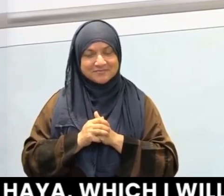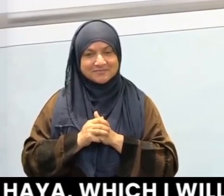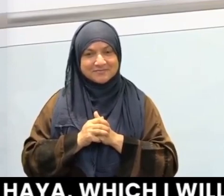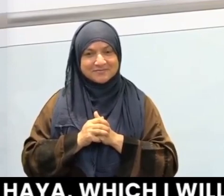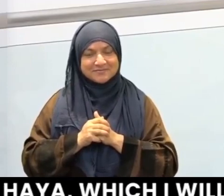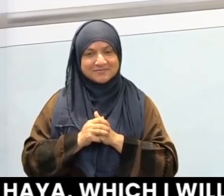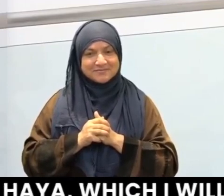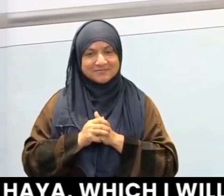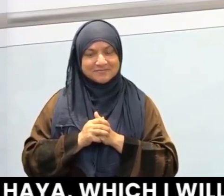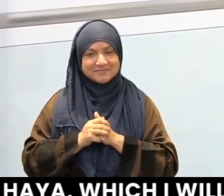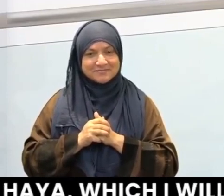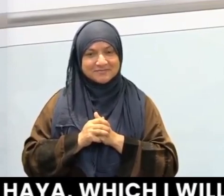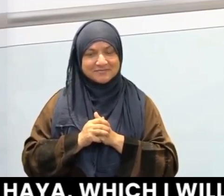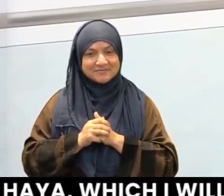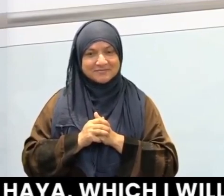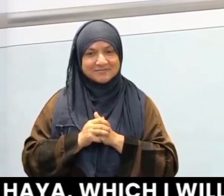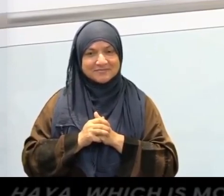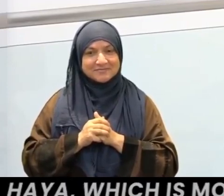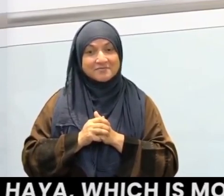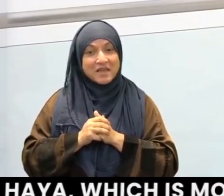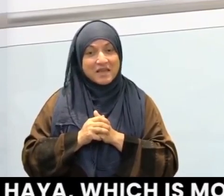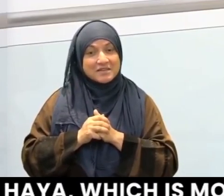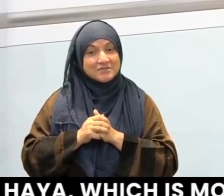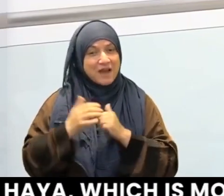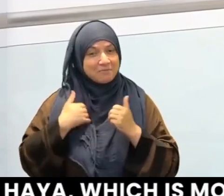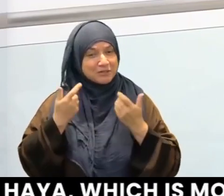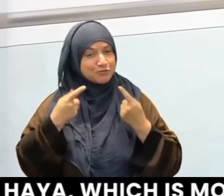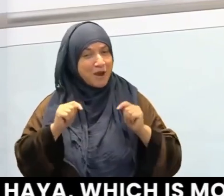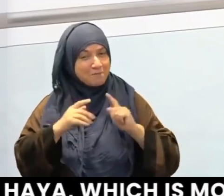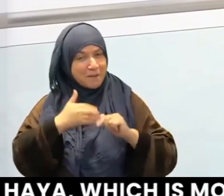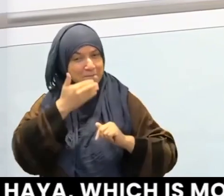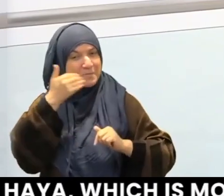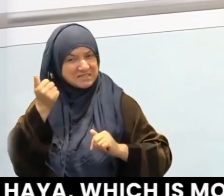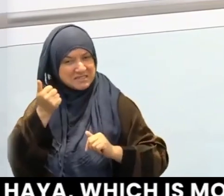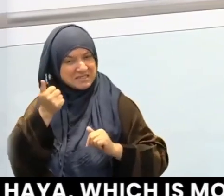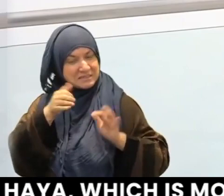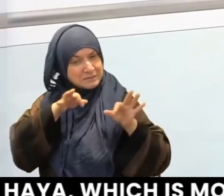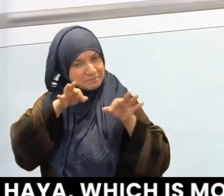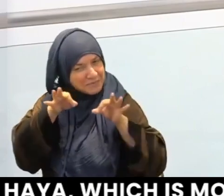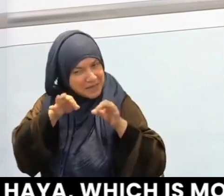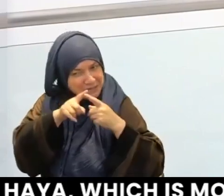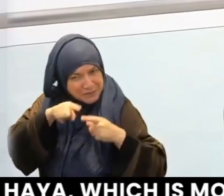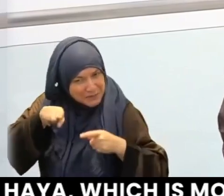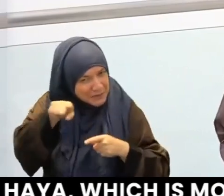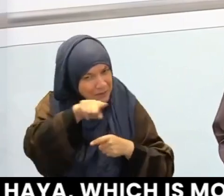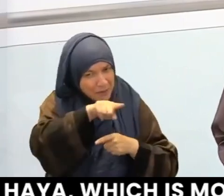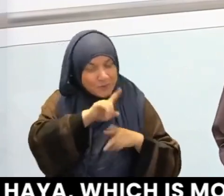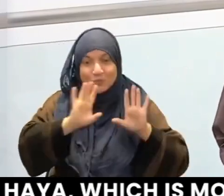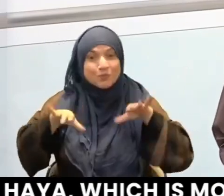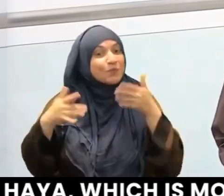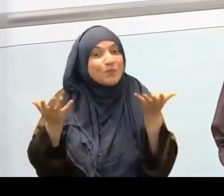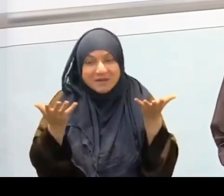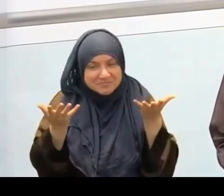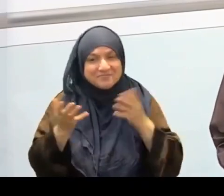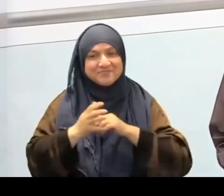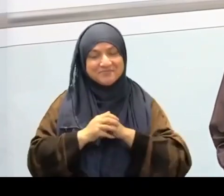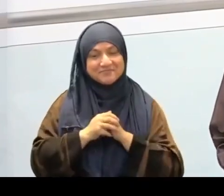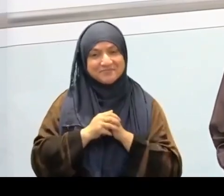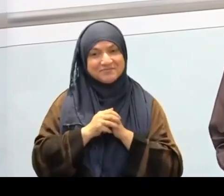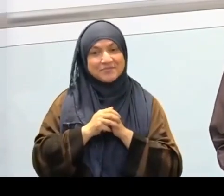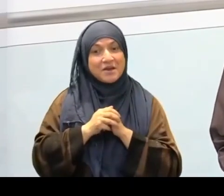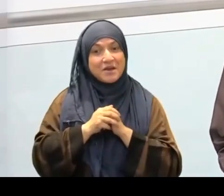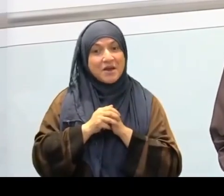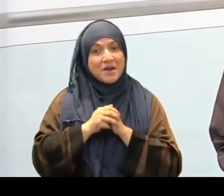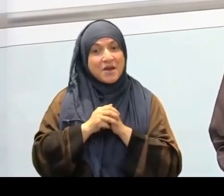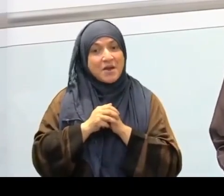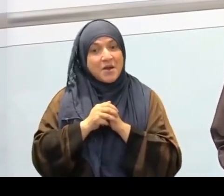will do my best to define insha'Allah ta'ala, haya', which is modesty, being bashful, being decent. Haya'